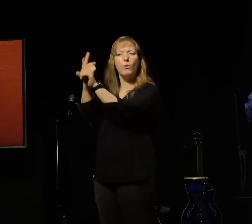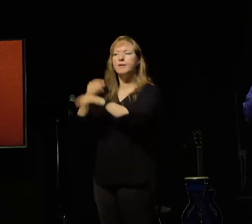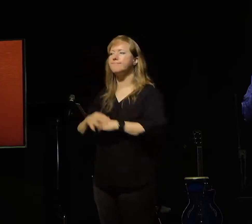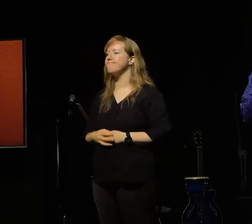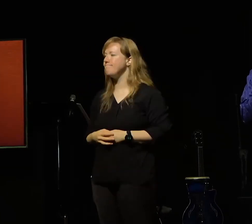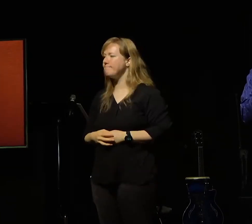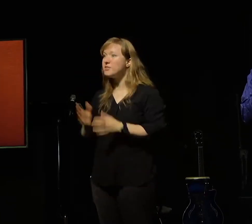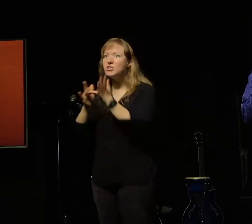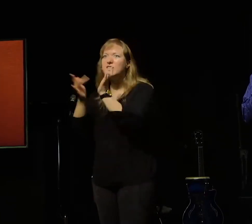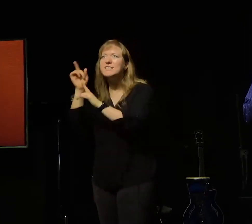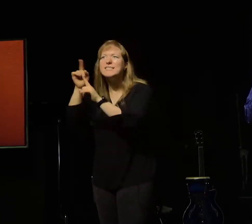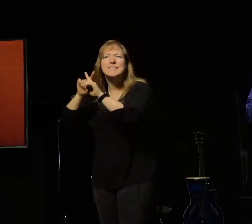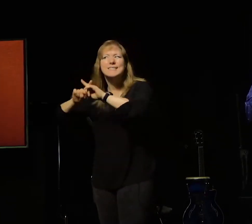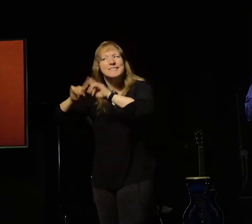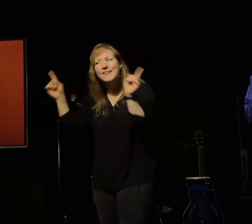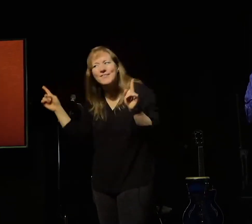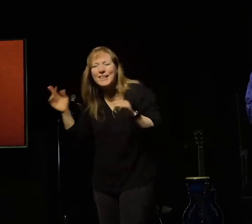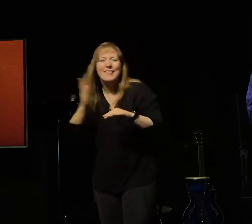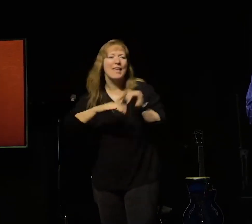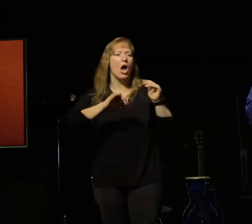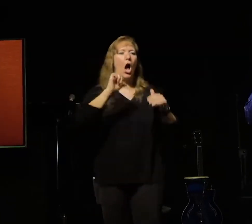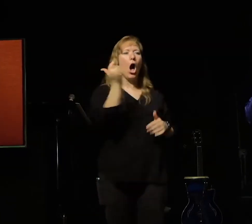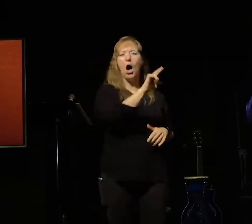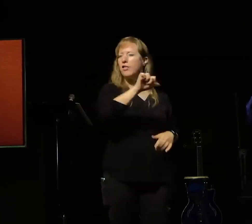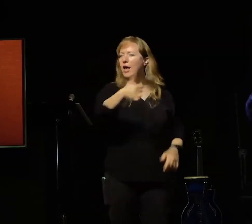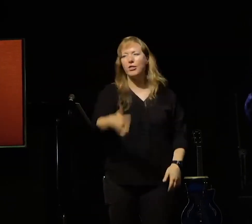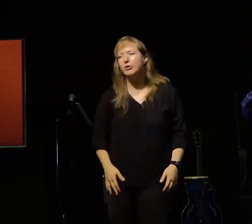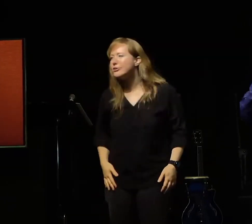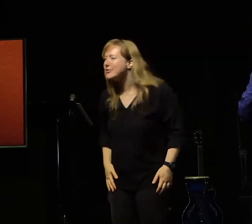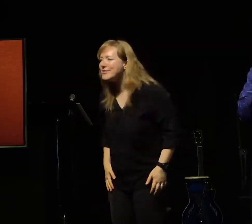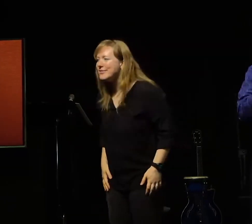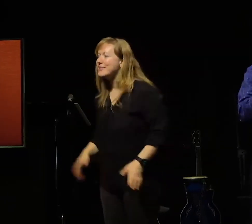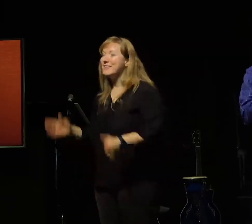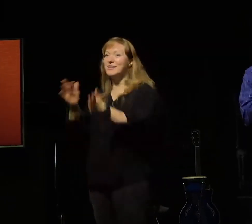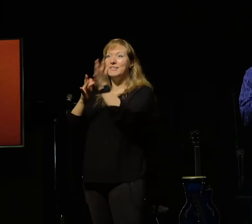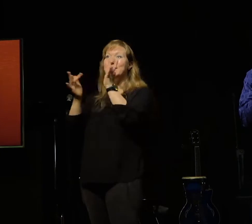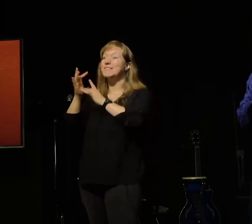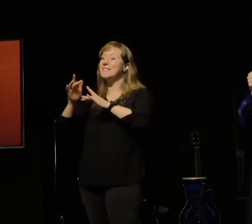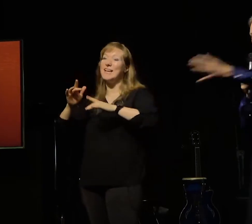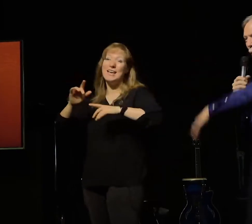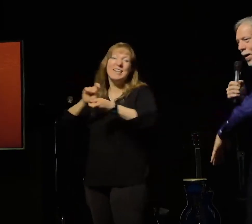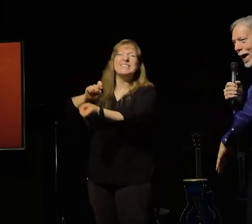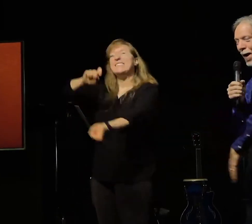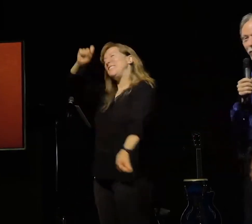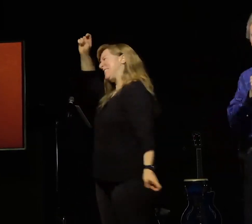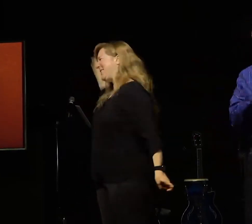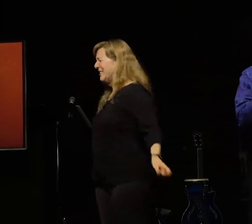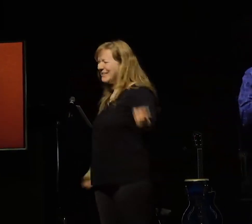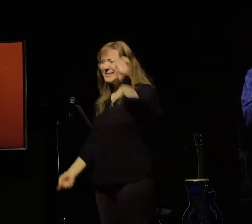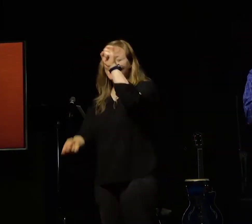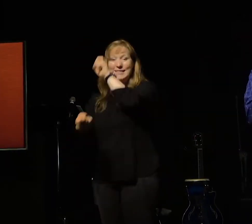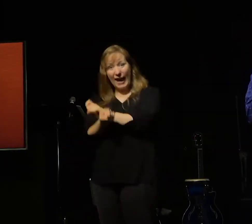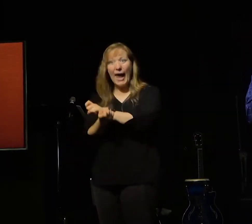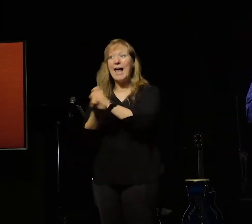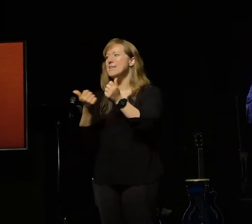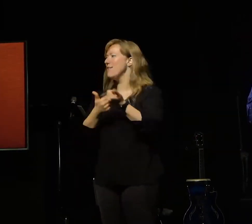He's different. He's unique. He split time wide open before and after.